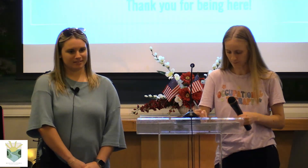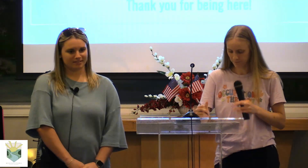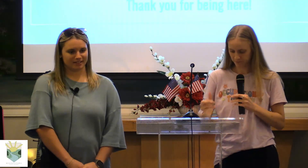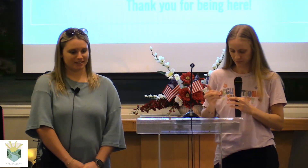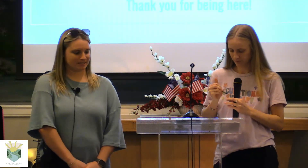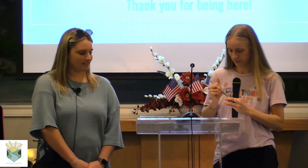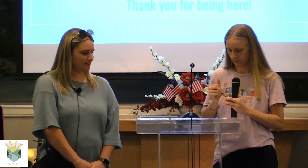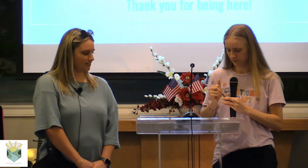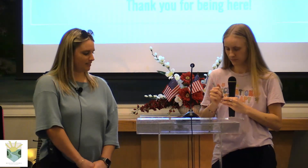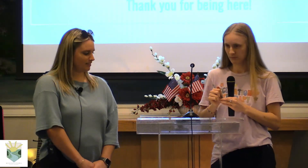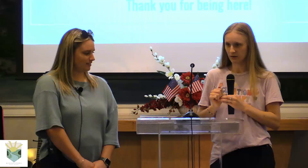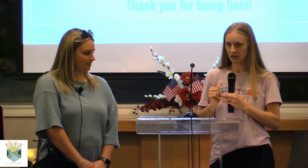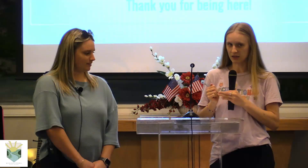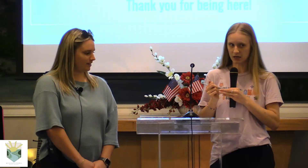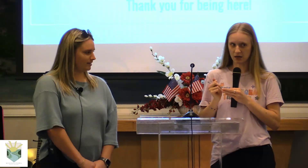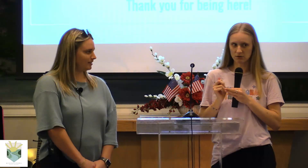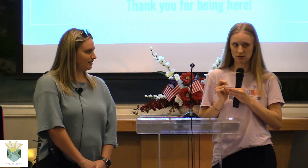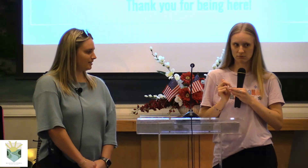yeah. Anything Okay. else?